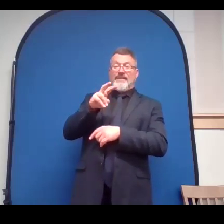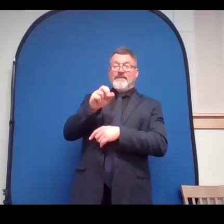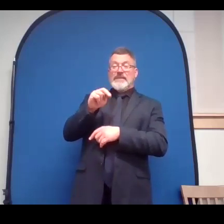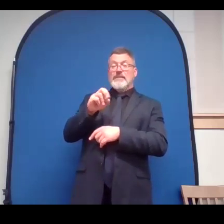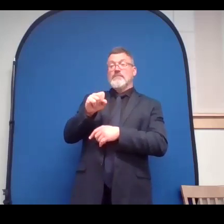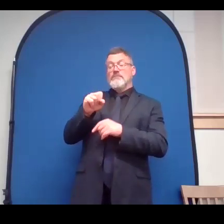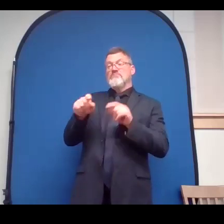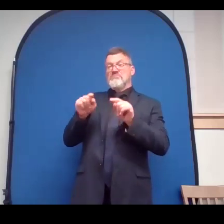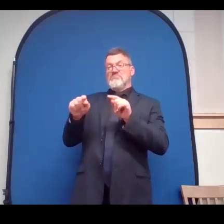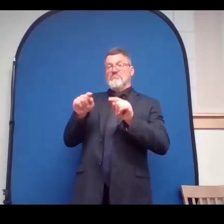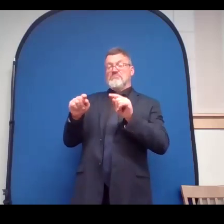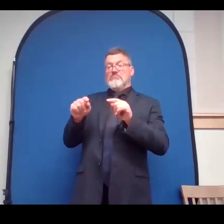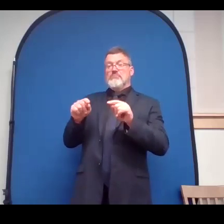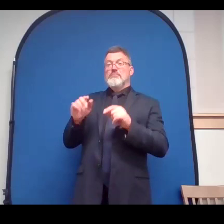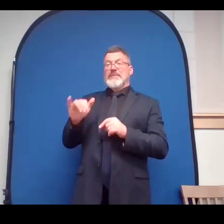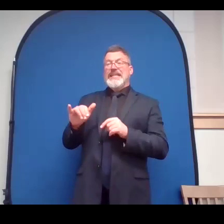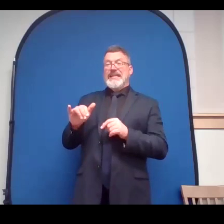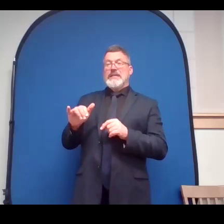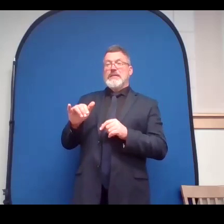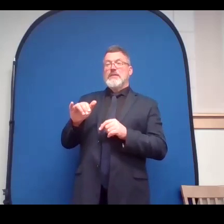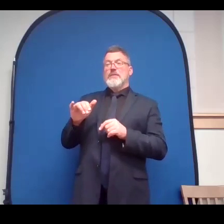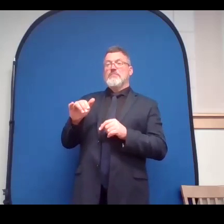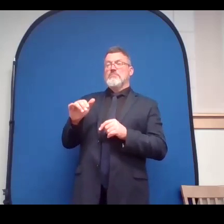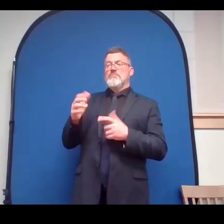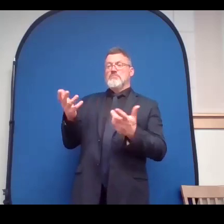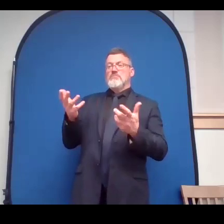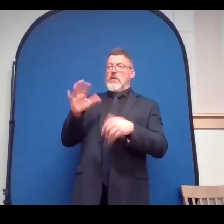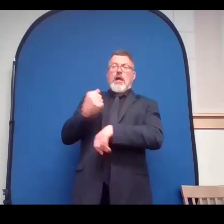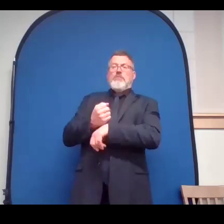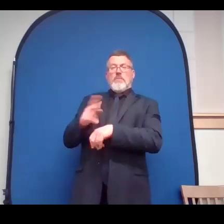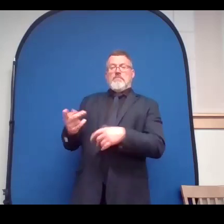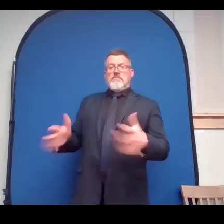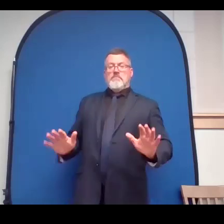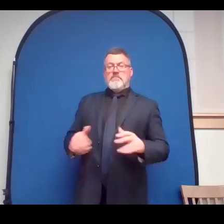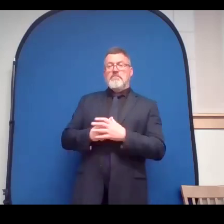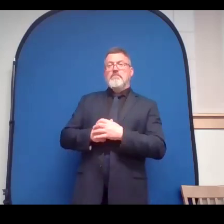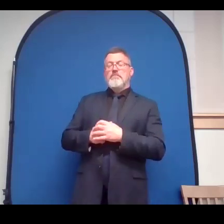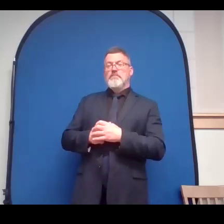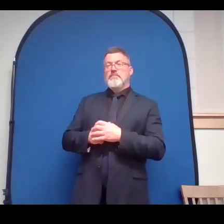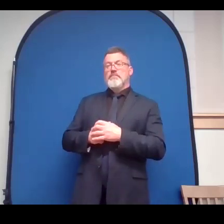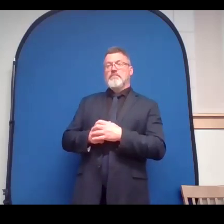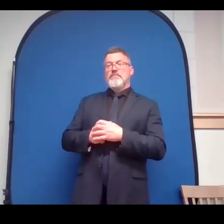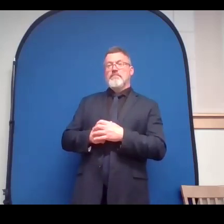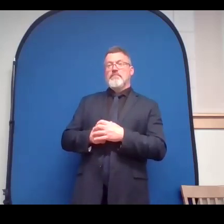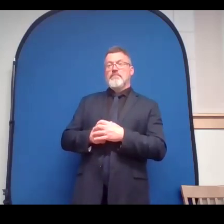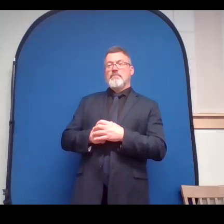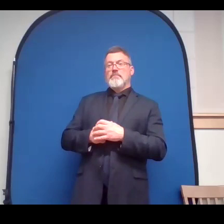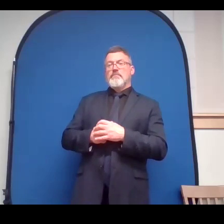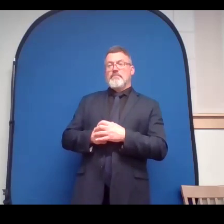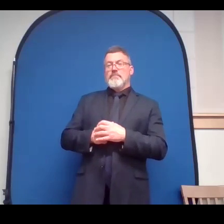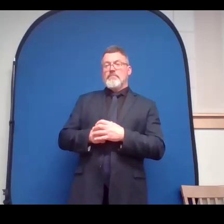that would be, but that was not the case because he did not show up to battle assembly in October, which was our Fort Devens training. Sorry.